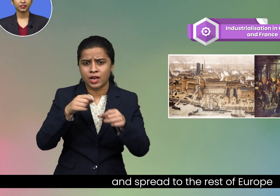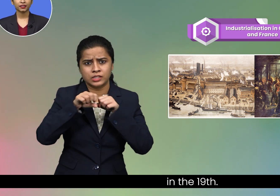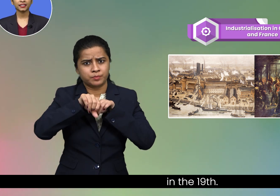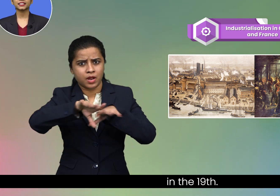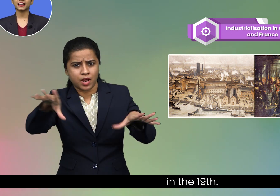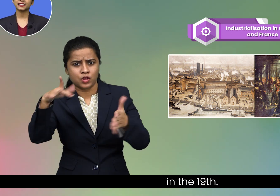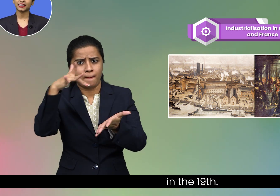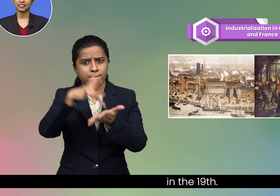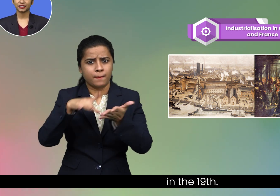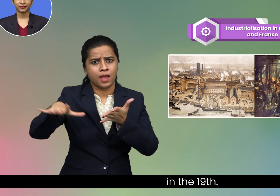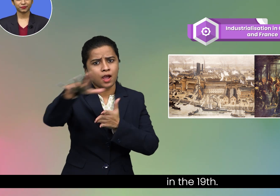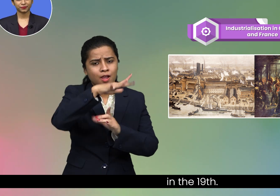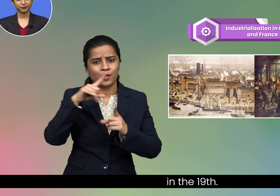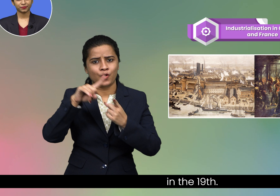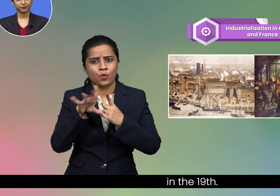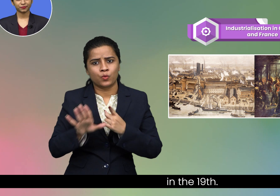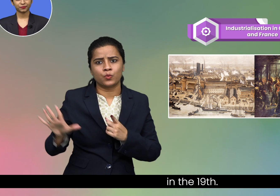Europe in the 19th.